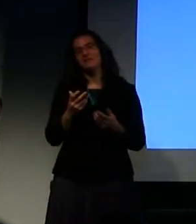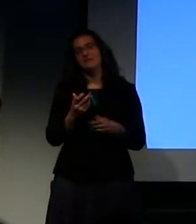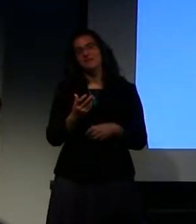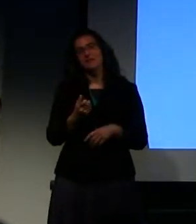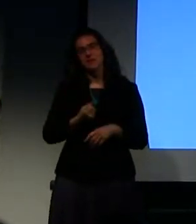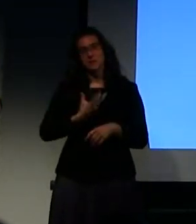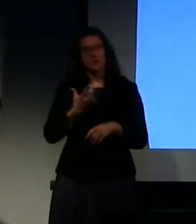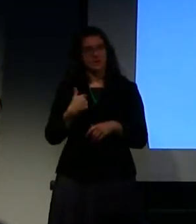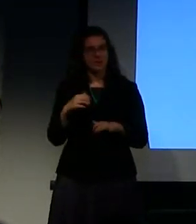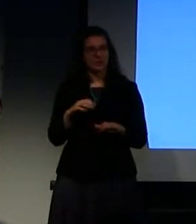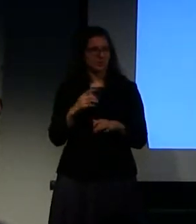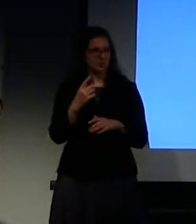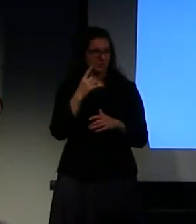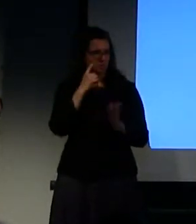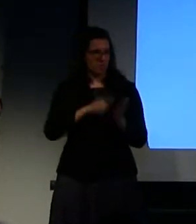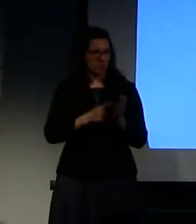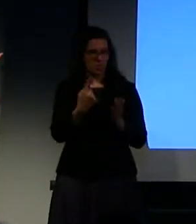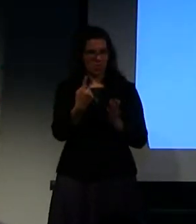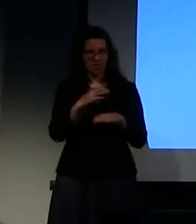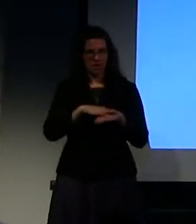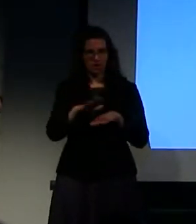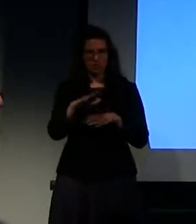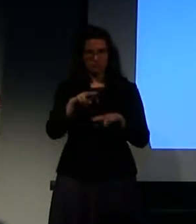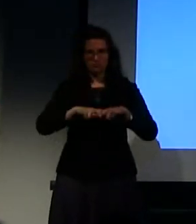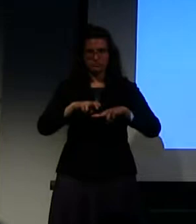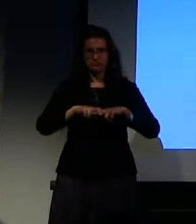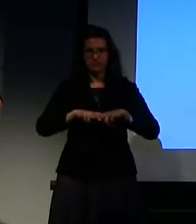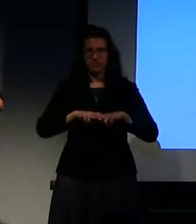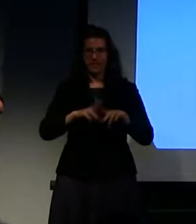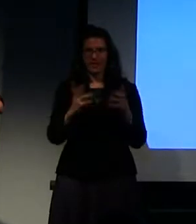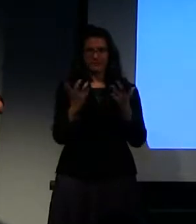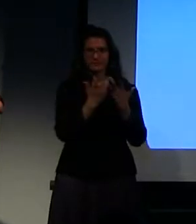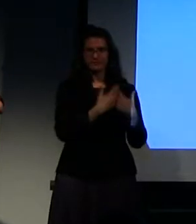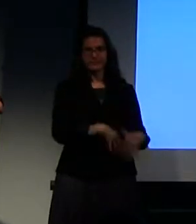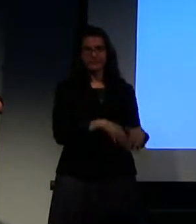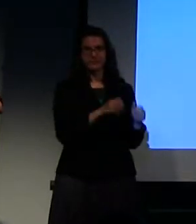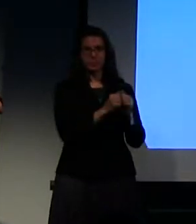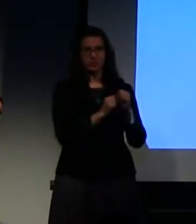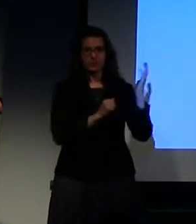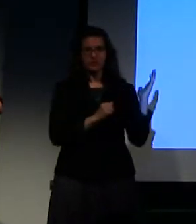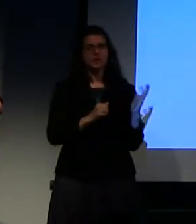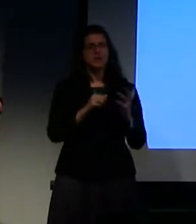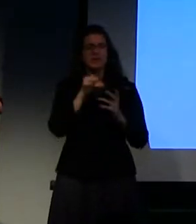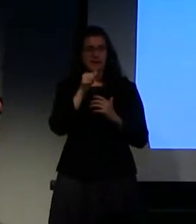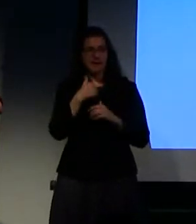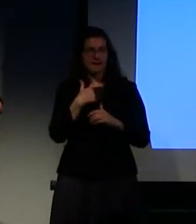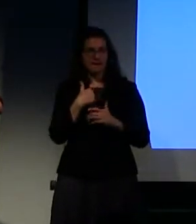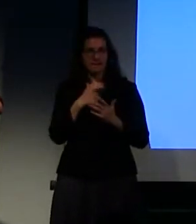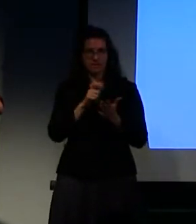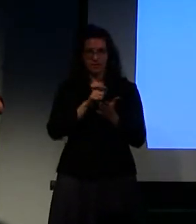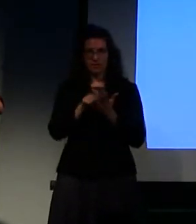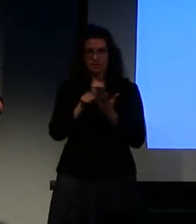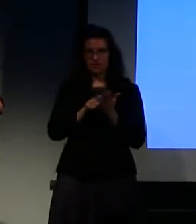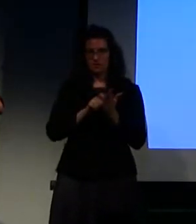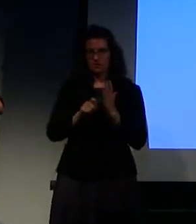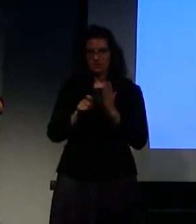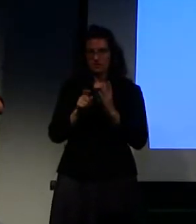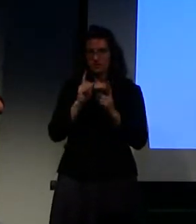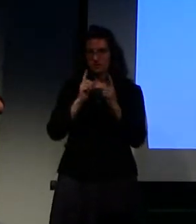and you'll notice there was one on your sheet that flows along with what we're doing. It doesn't have the dialogue, the written part.